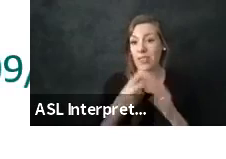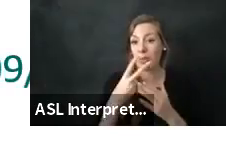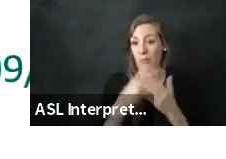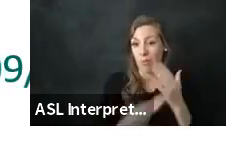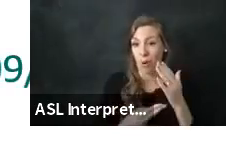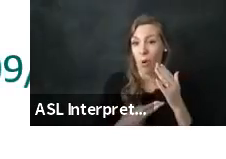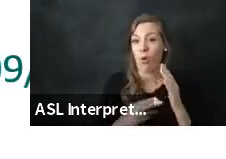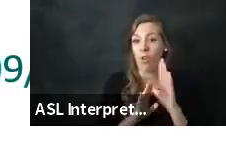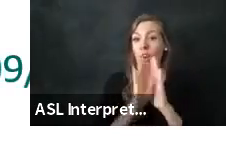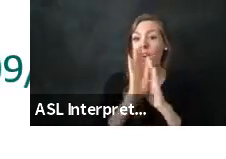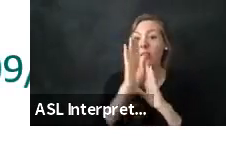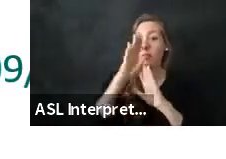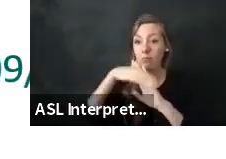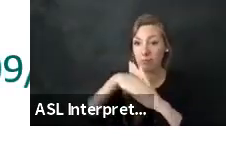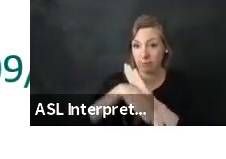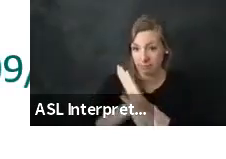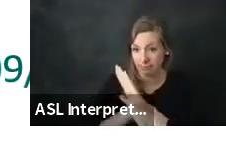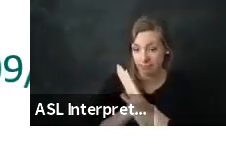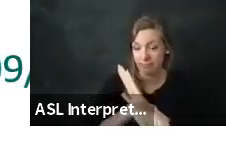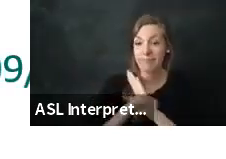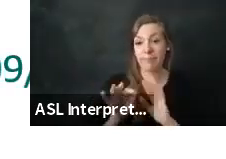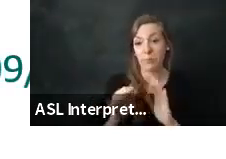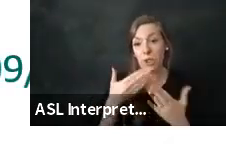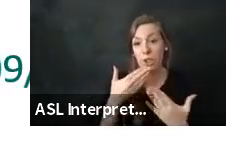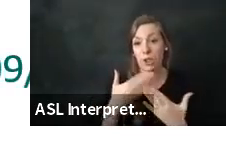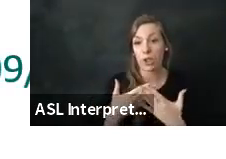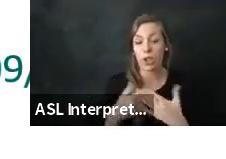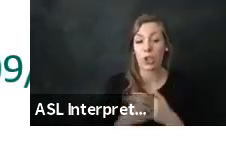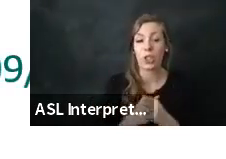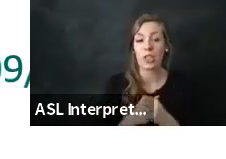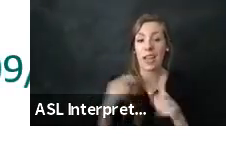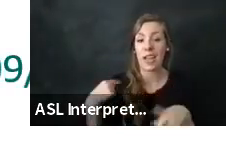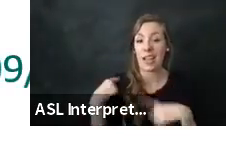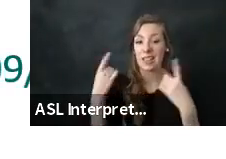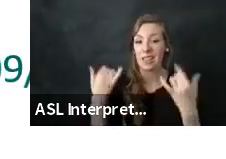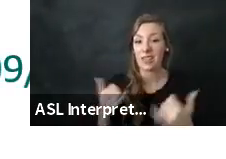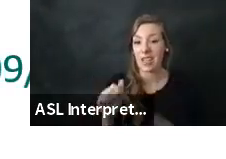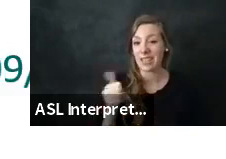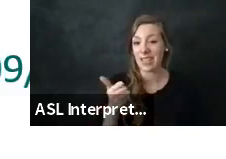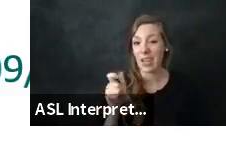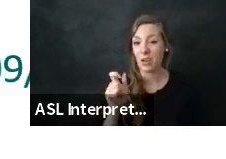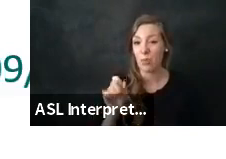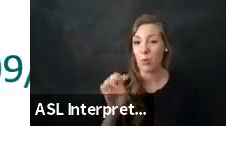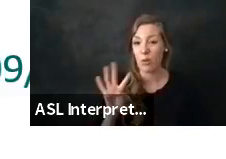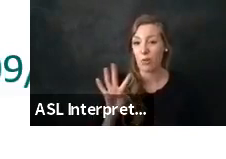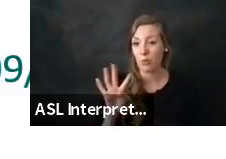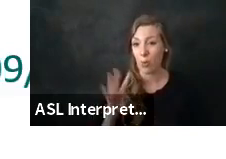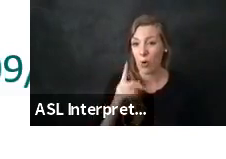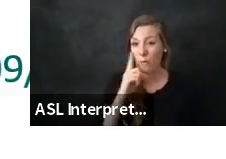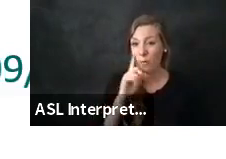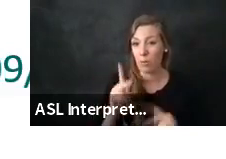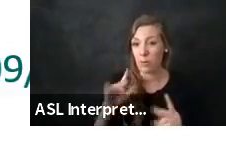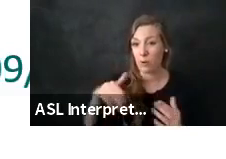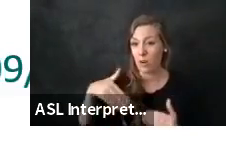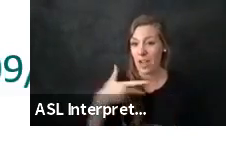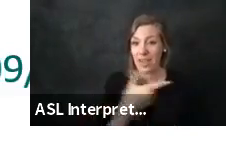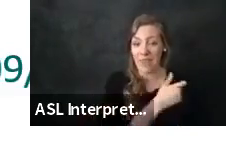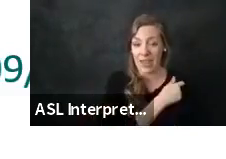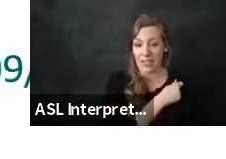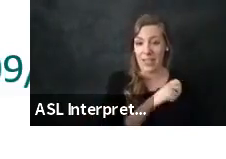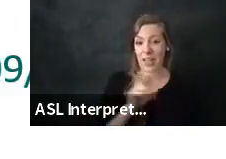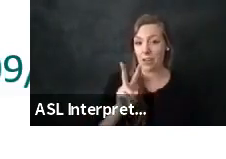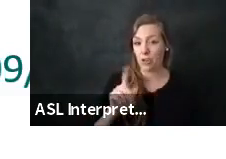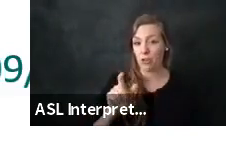chart. And as of today, the case rate is 10.4 among unvaccinated residents and